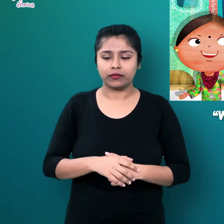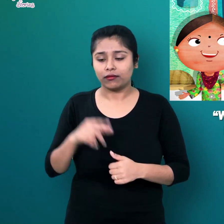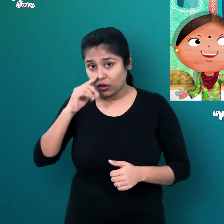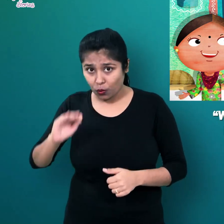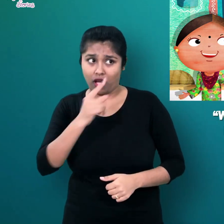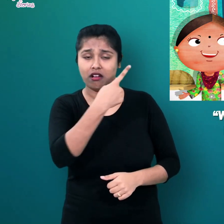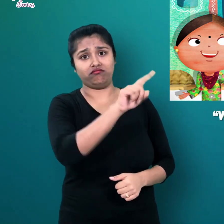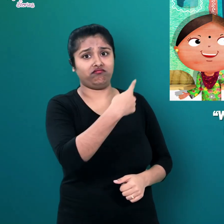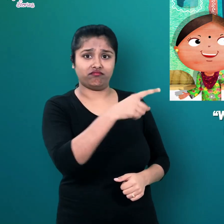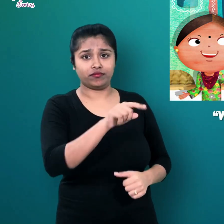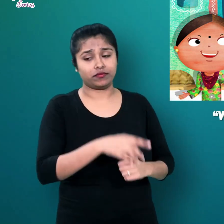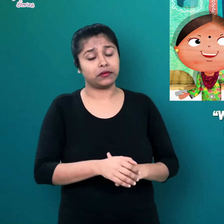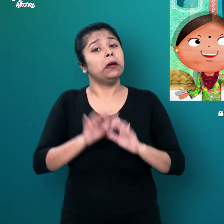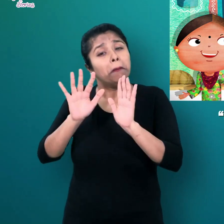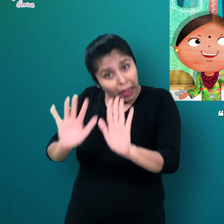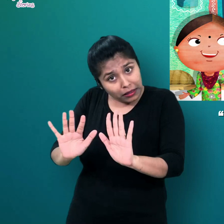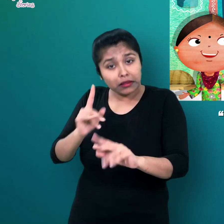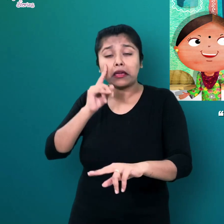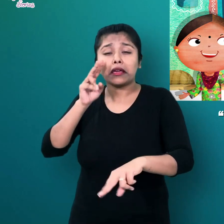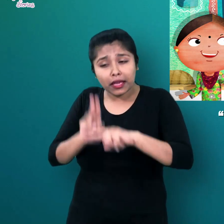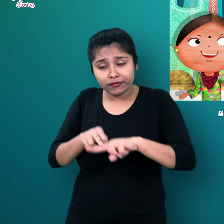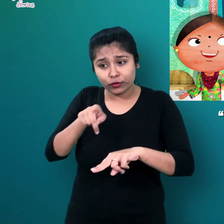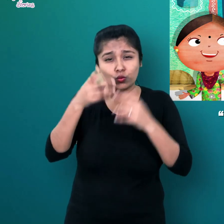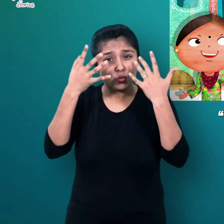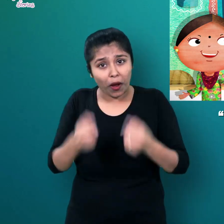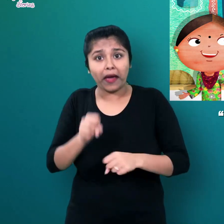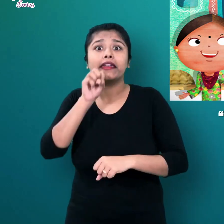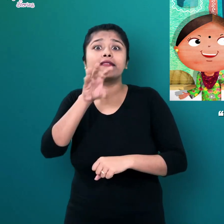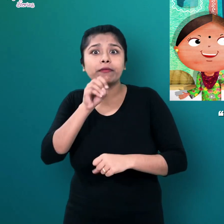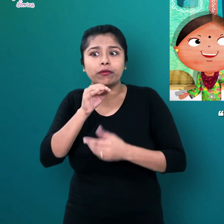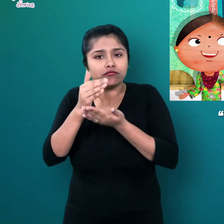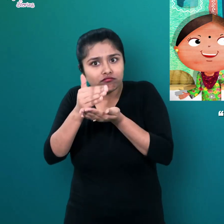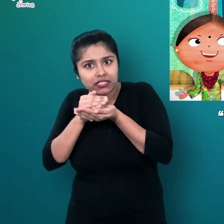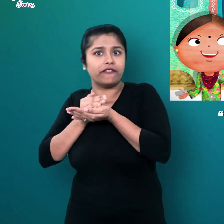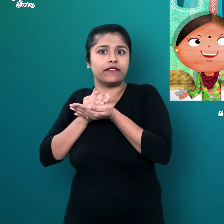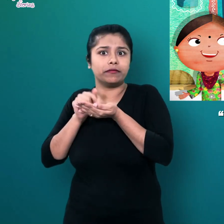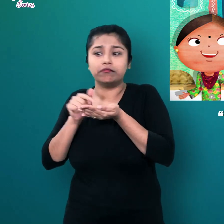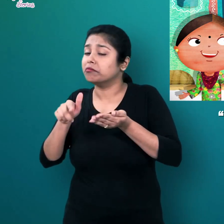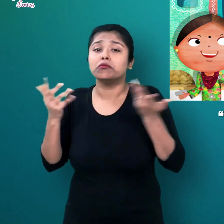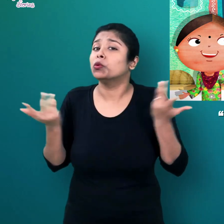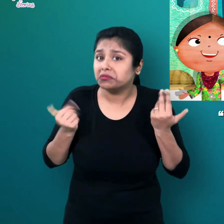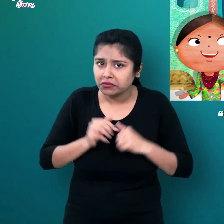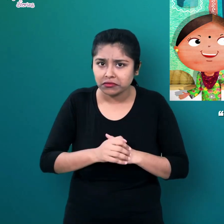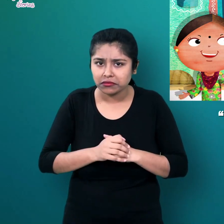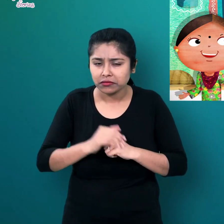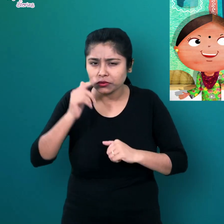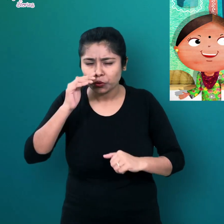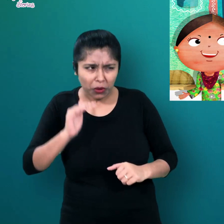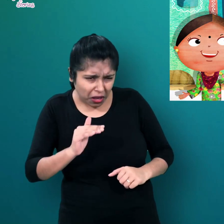Manju nodded. "But what if the thing you want to keep safe is information?" "Like what,